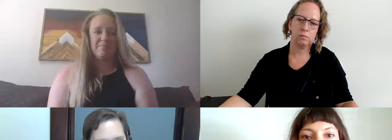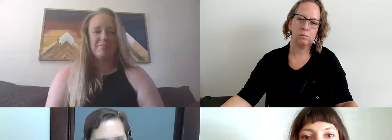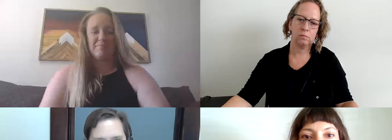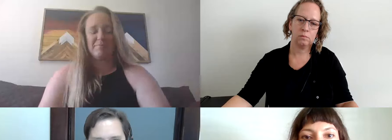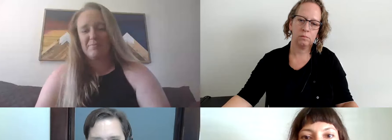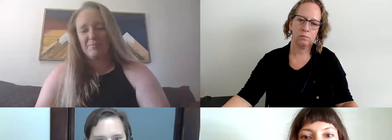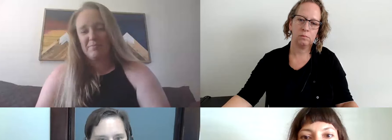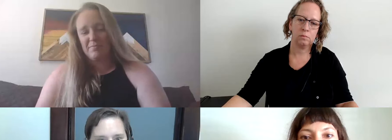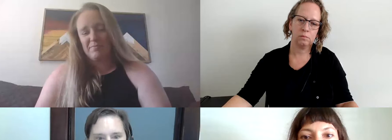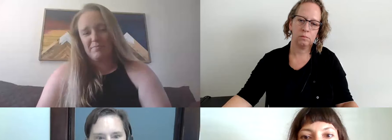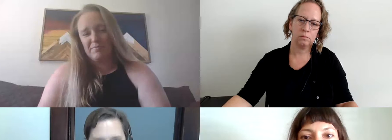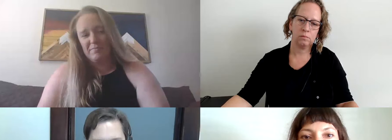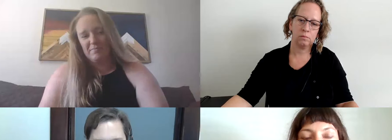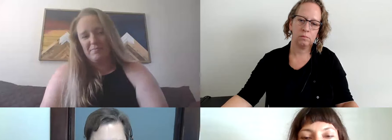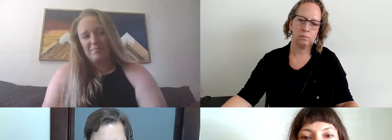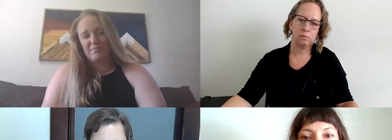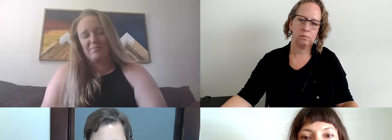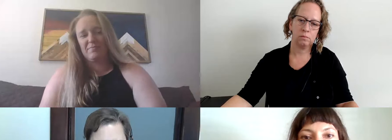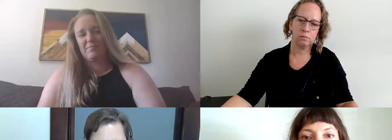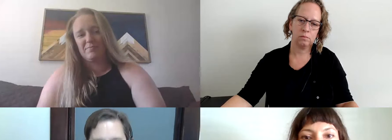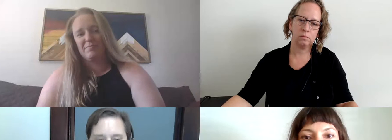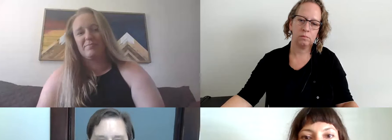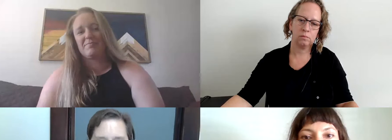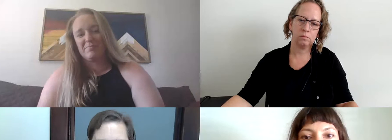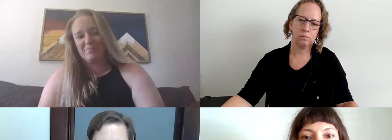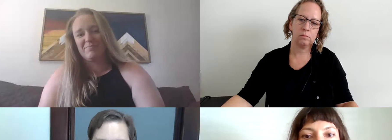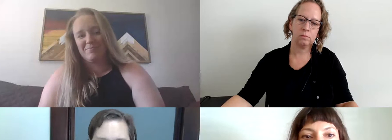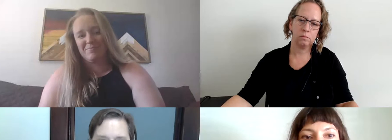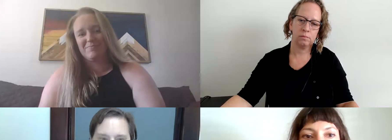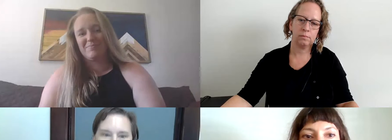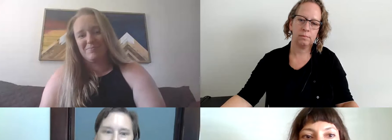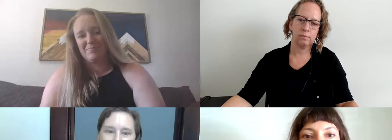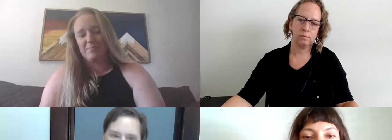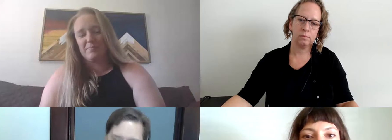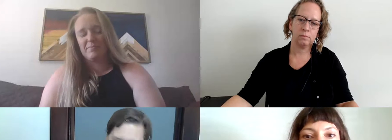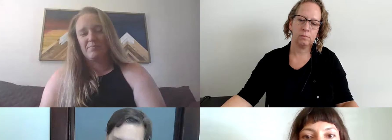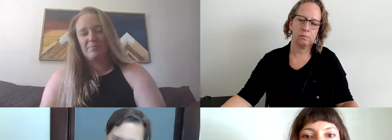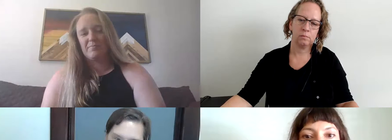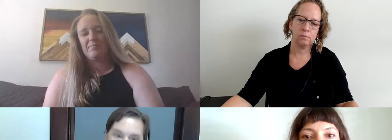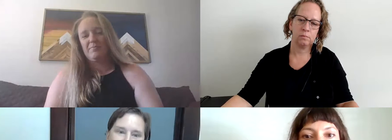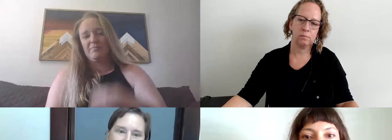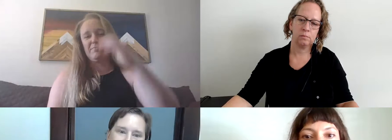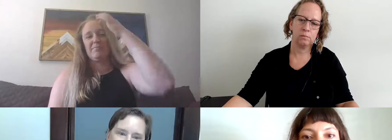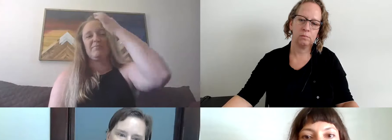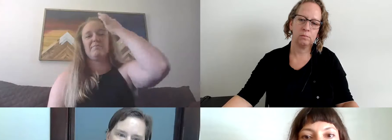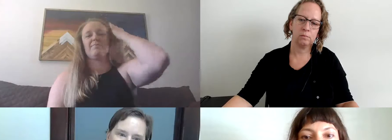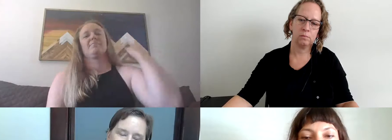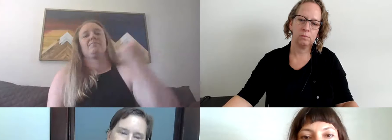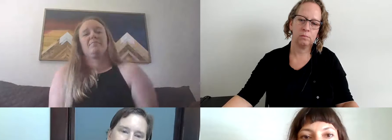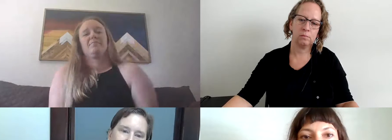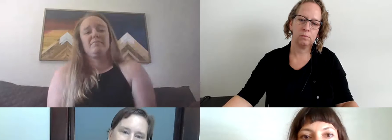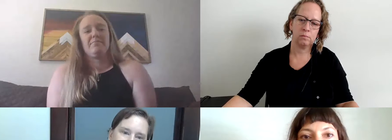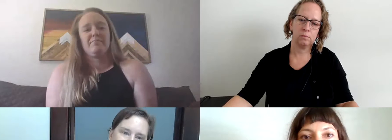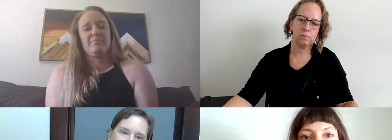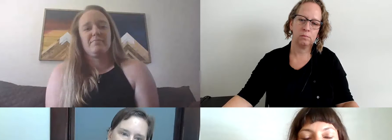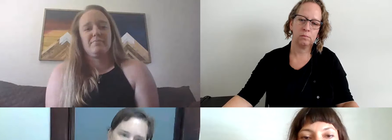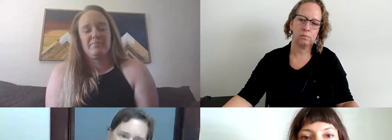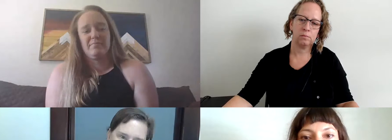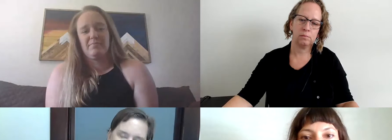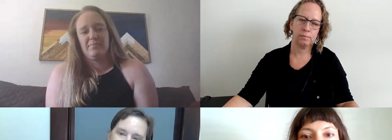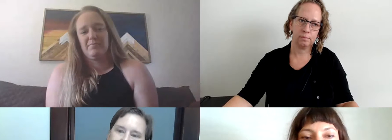but often the words that it gets are incorrect. Captioners can make judgment calls on what they're hearing to type out